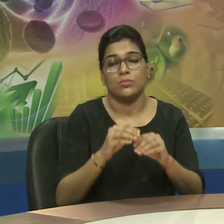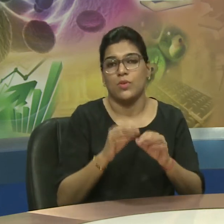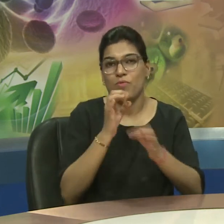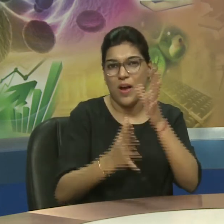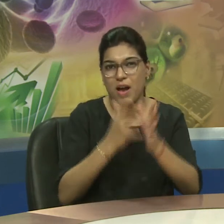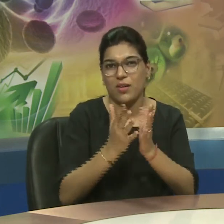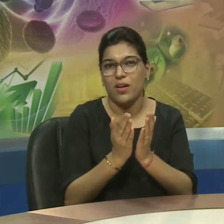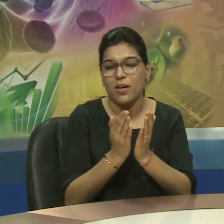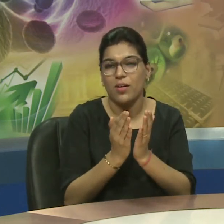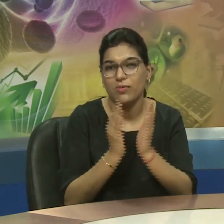premium.